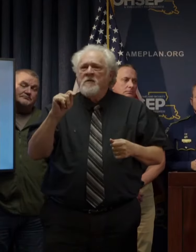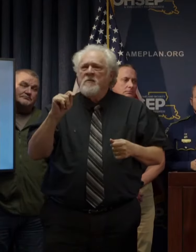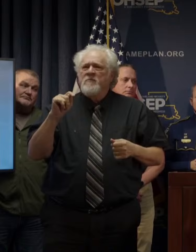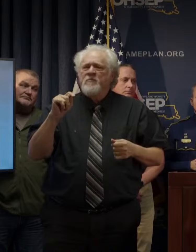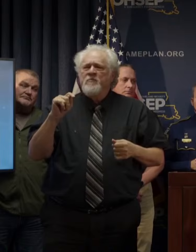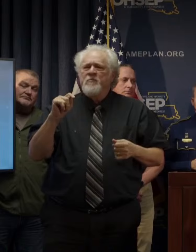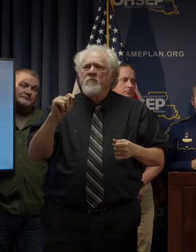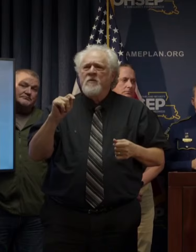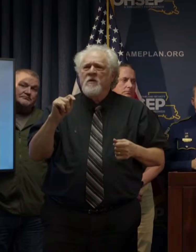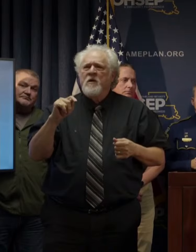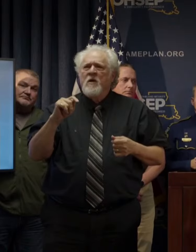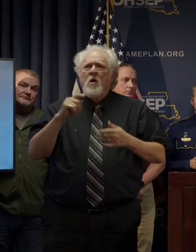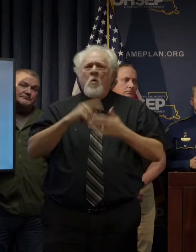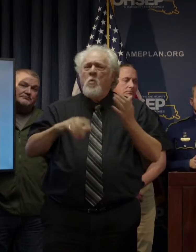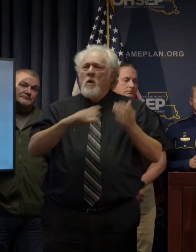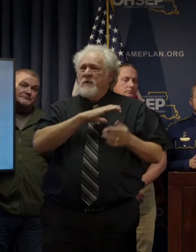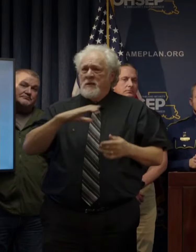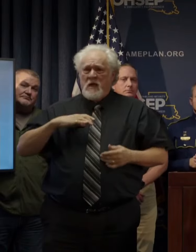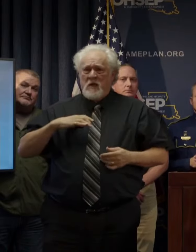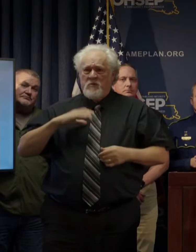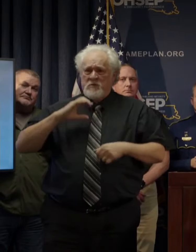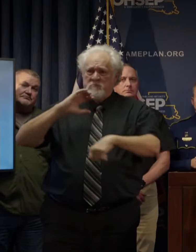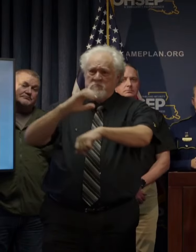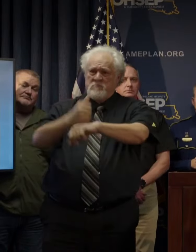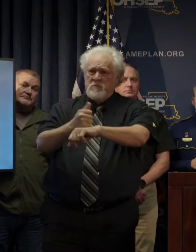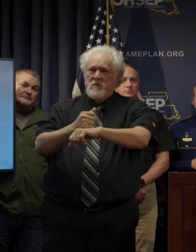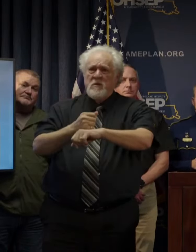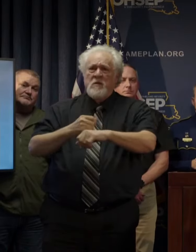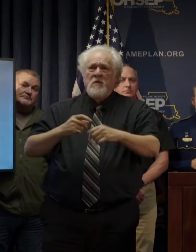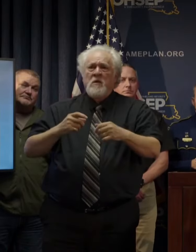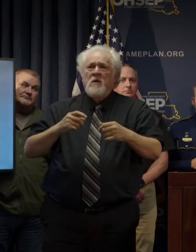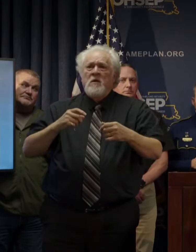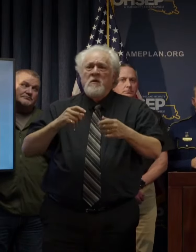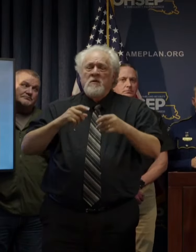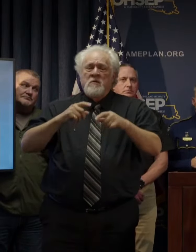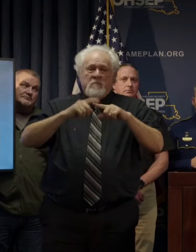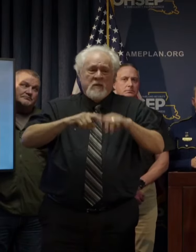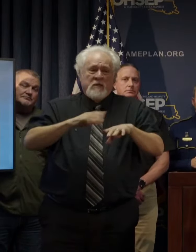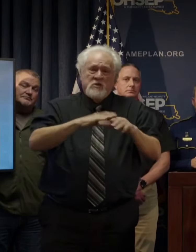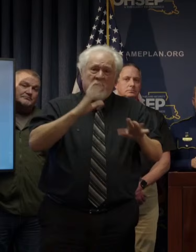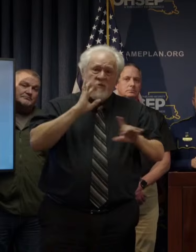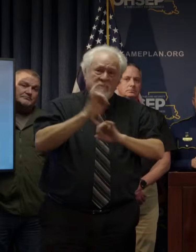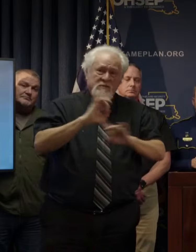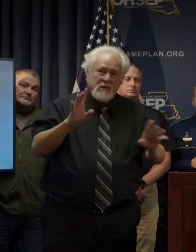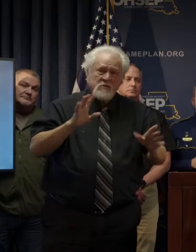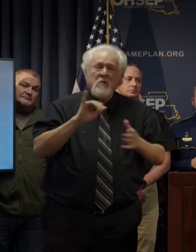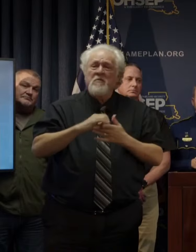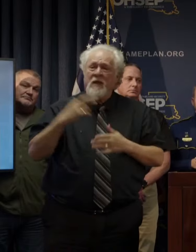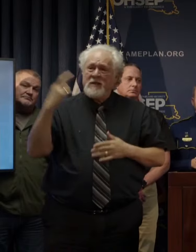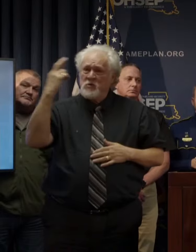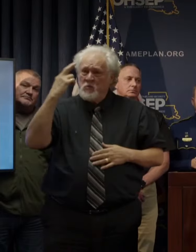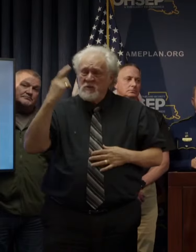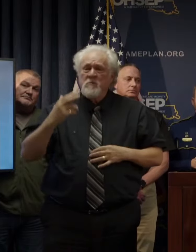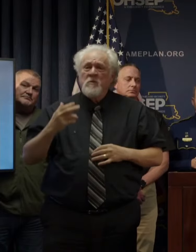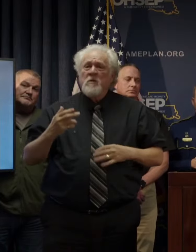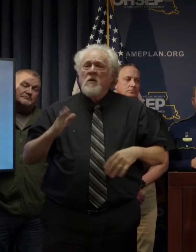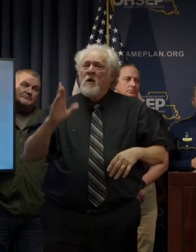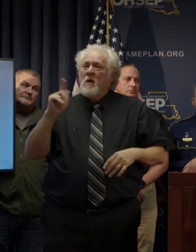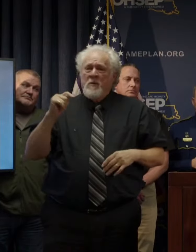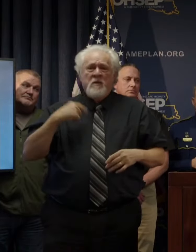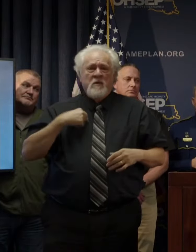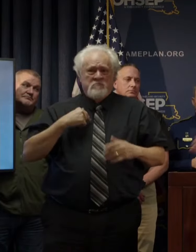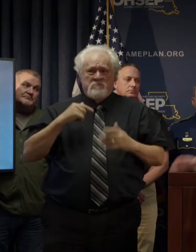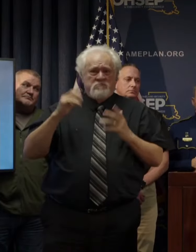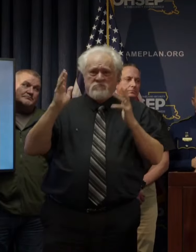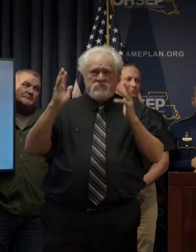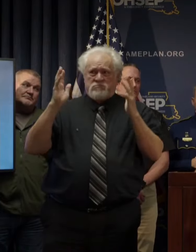as what Congress puts in place is attributable to the disaster, then that certainly is reasonable. But I would leave that